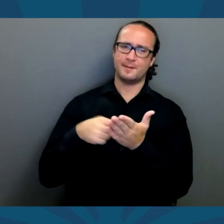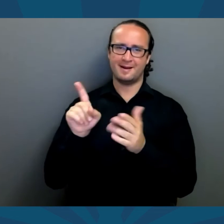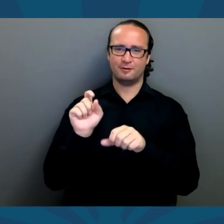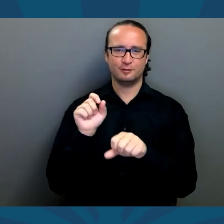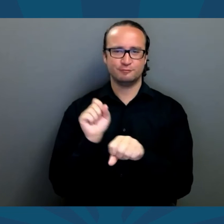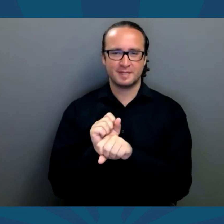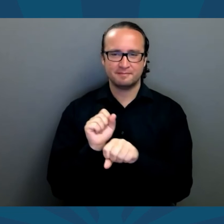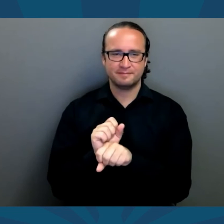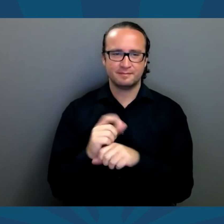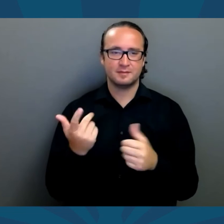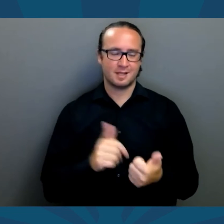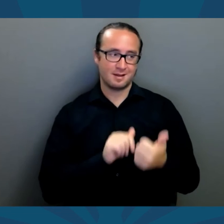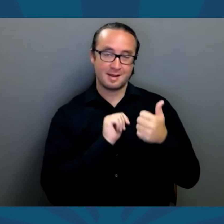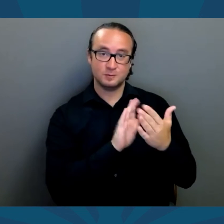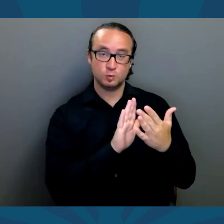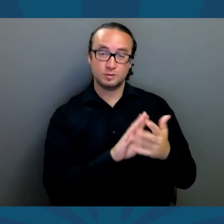creating good paying jobs,